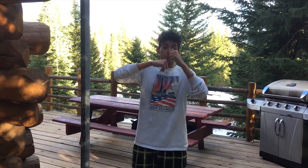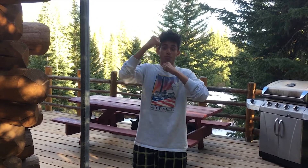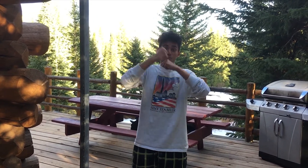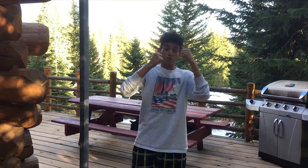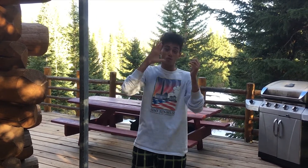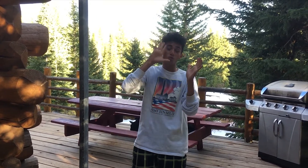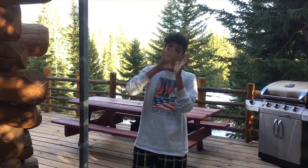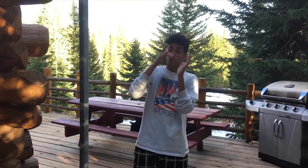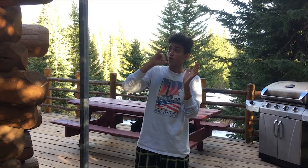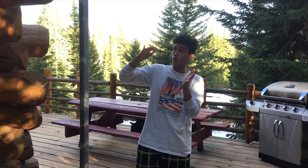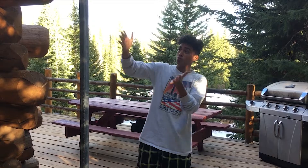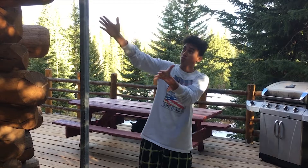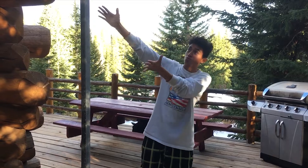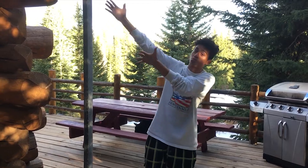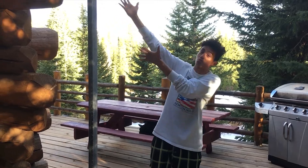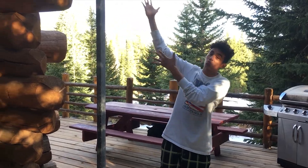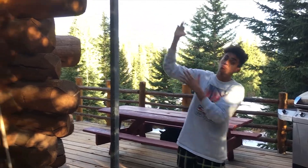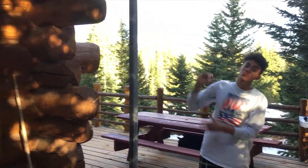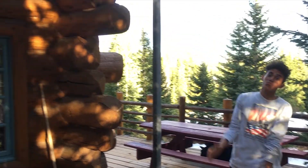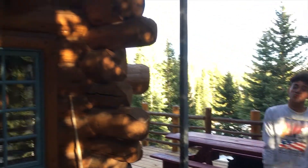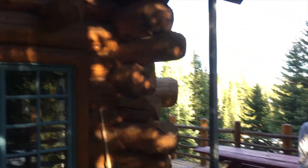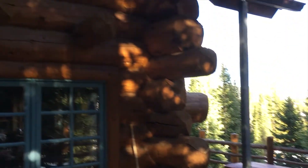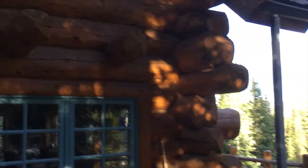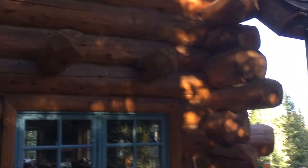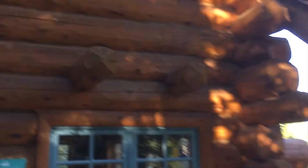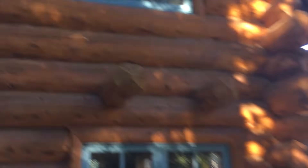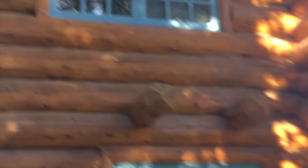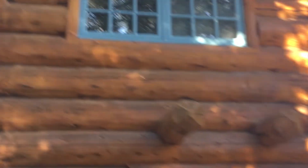I want to show you Jay's cabin. Take a look.